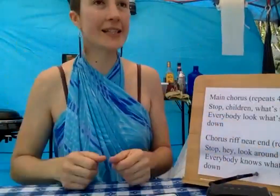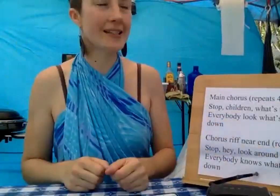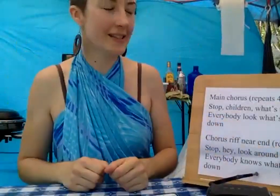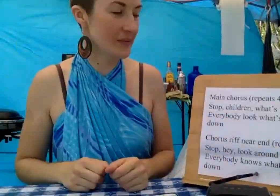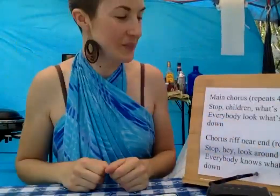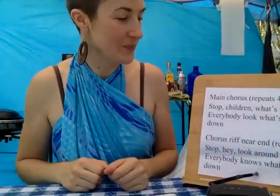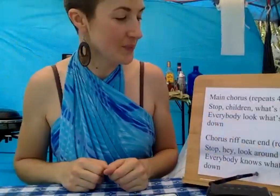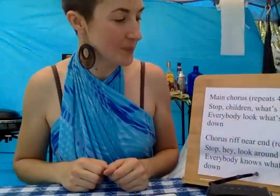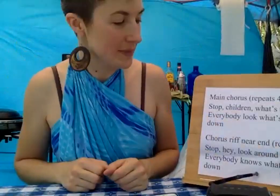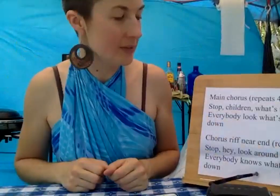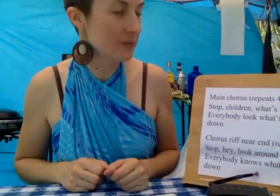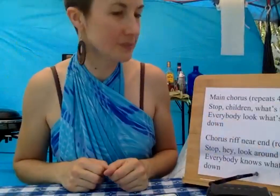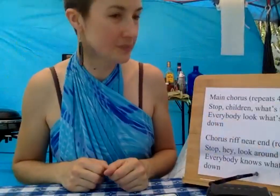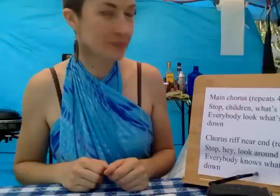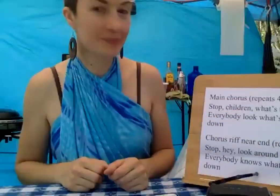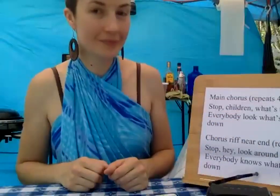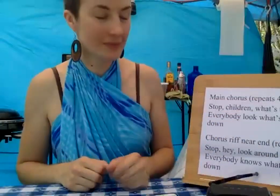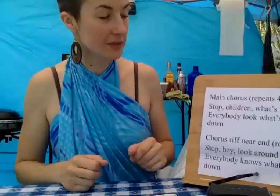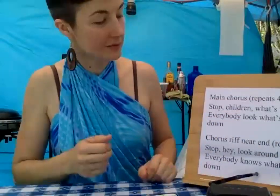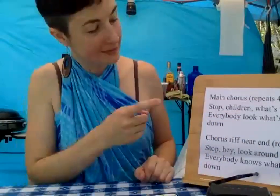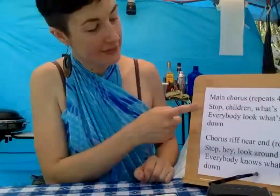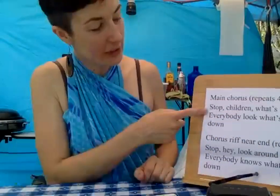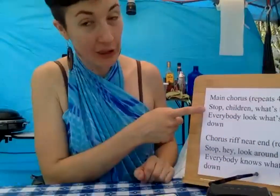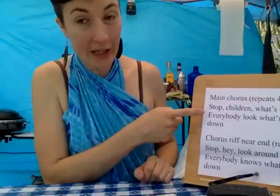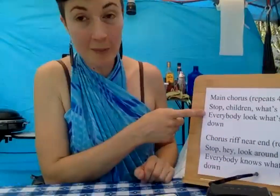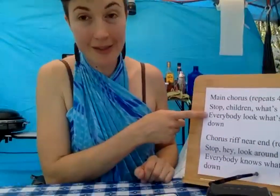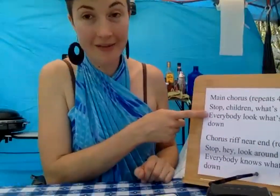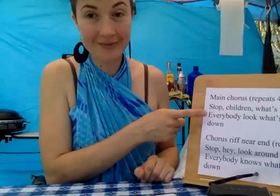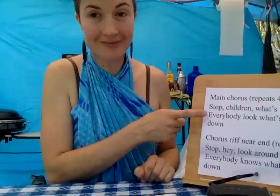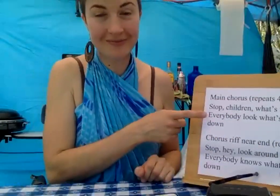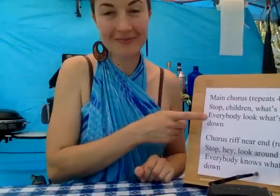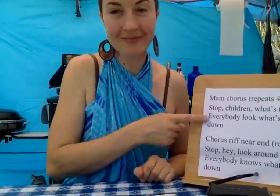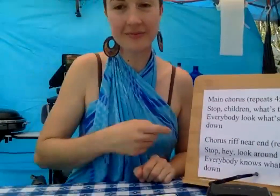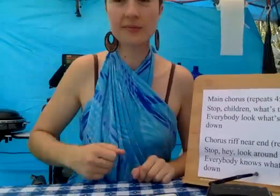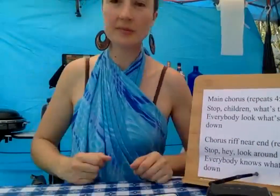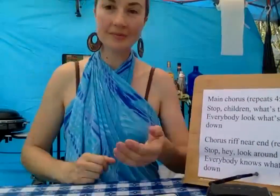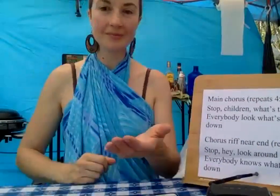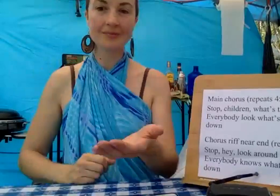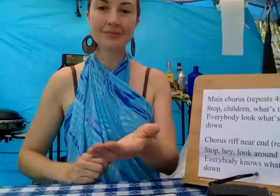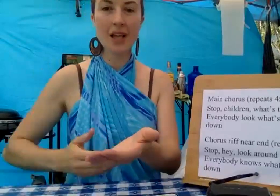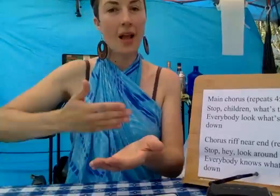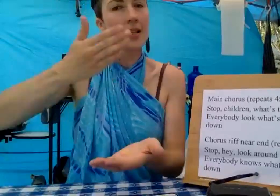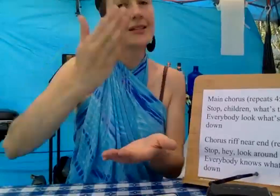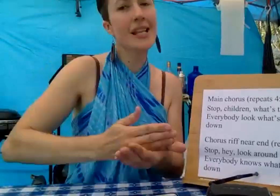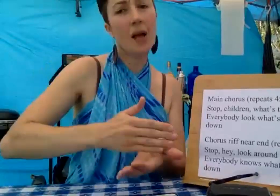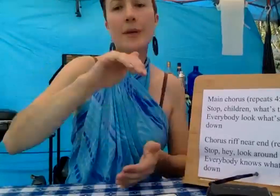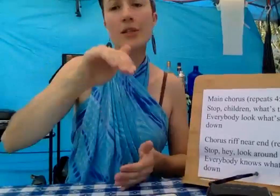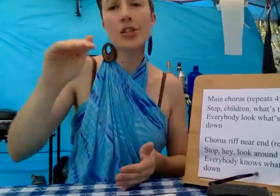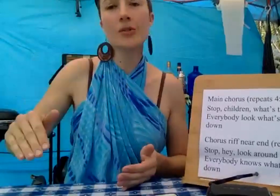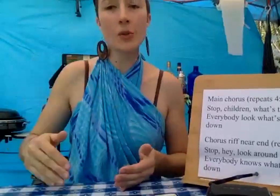signs. Mostly say, hooray for our side. It's time we stop. Children,